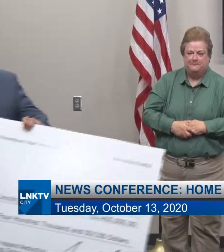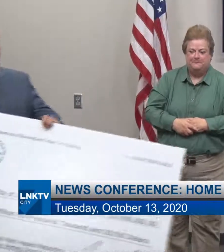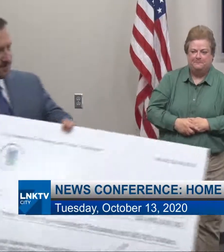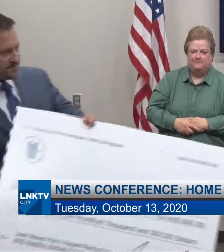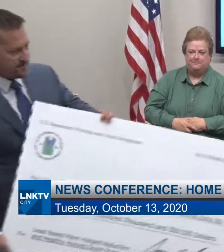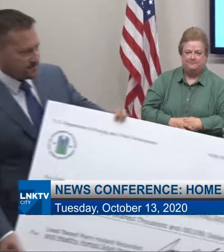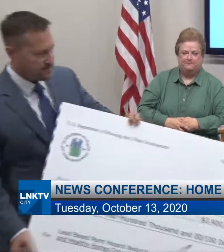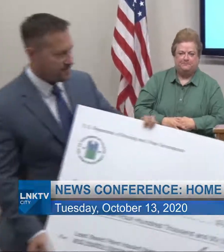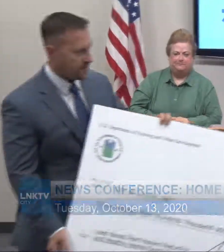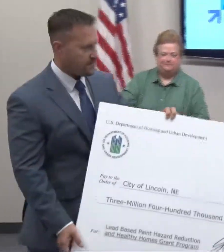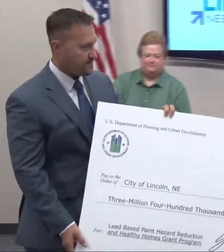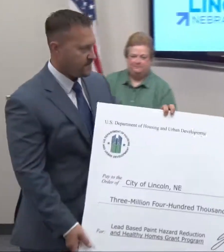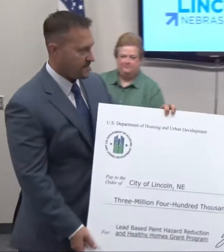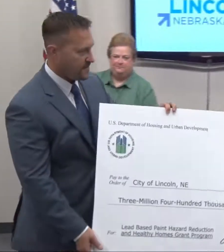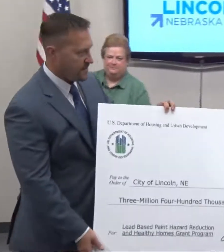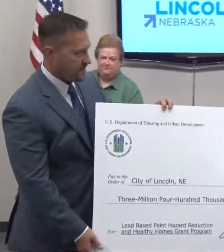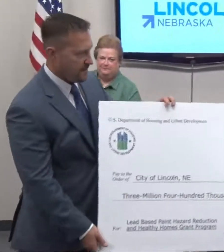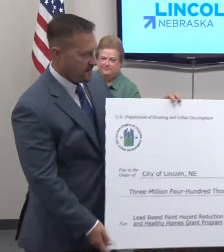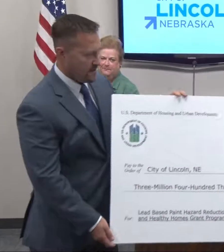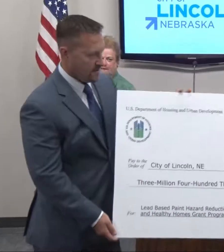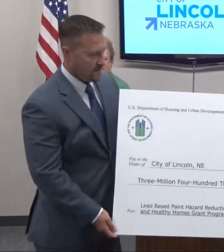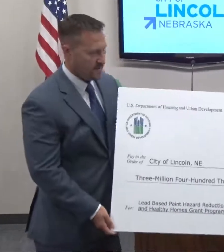Good in front of the podium? Yeah.